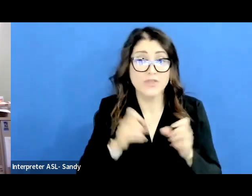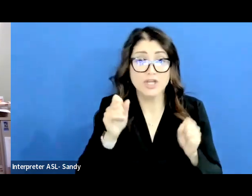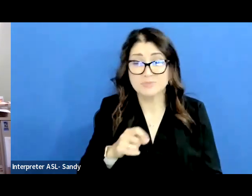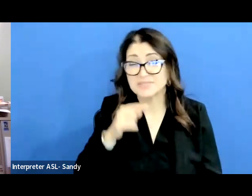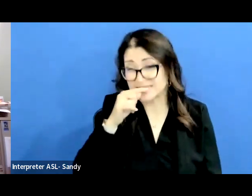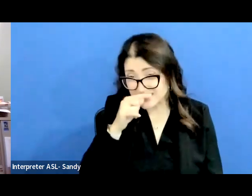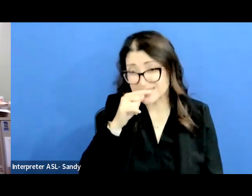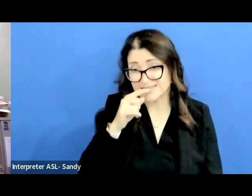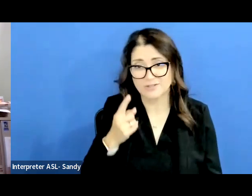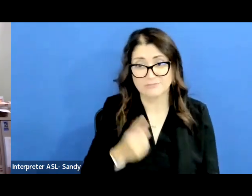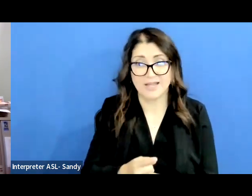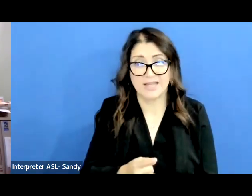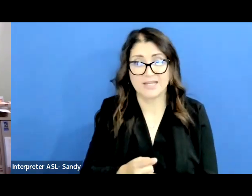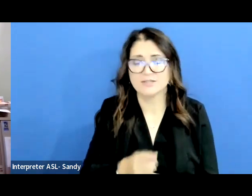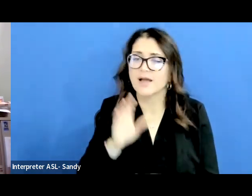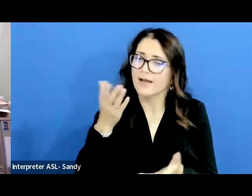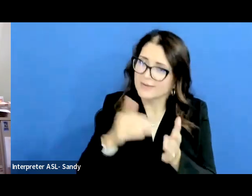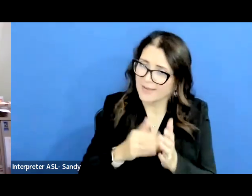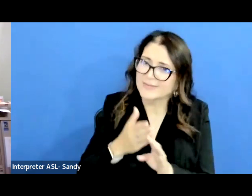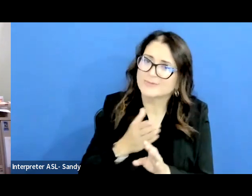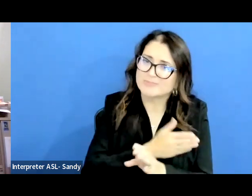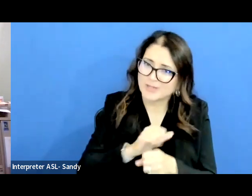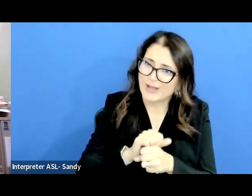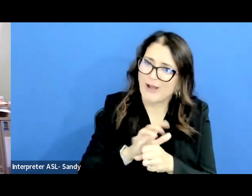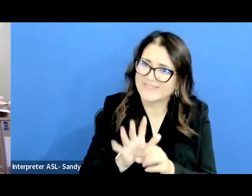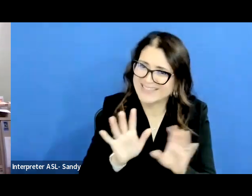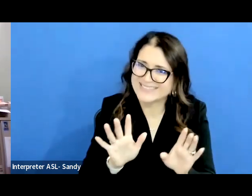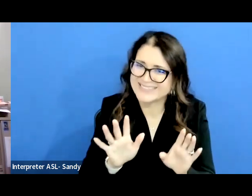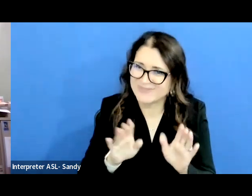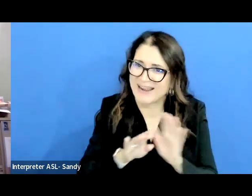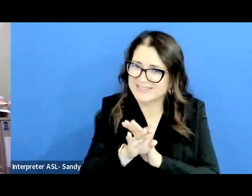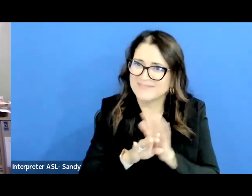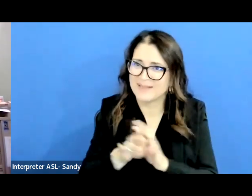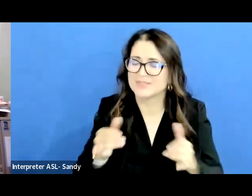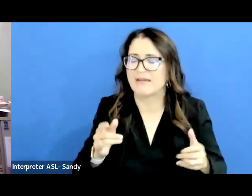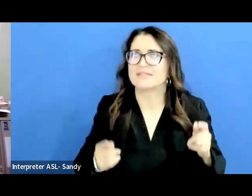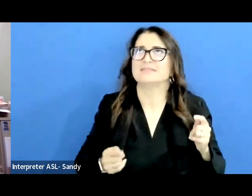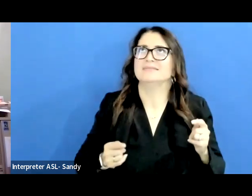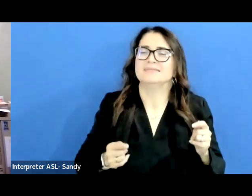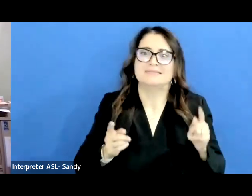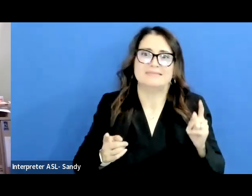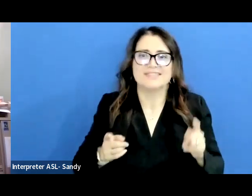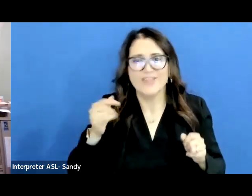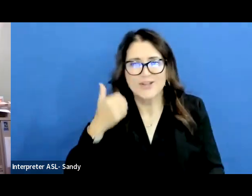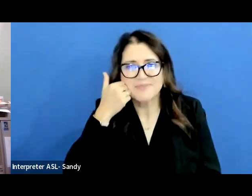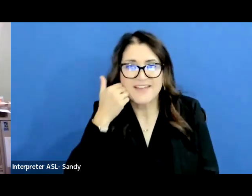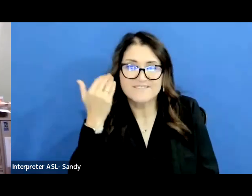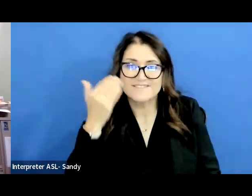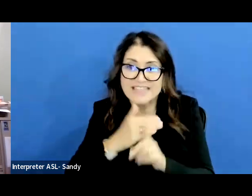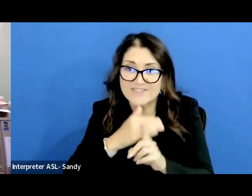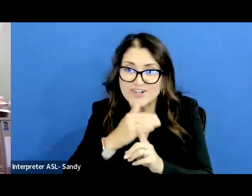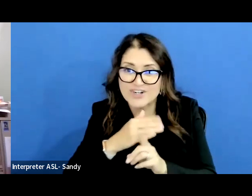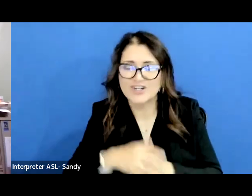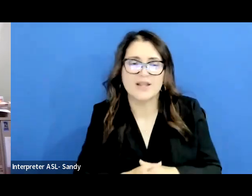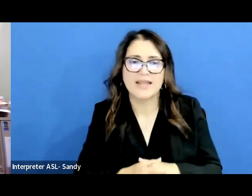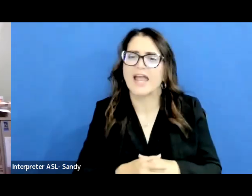right? This was pre-COVID when I developed this. So now I'm like, there could be a fever, there could be, and then you